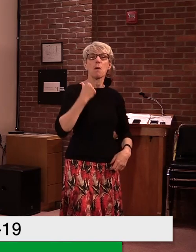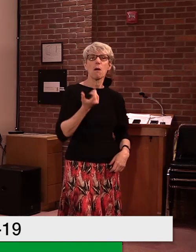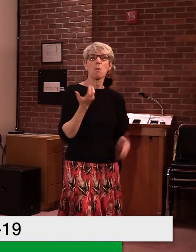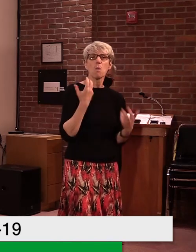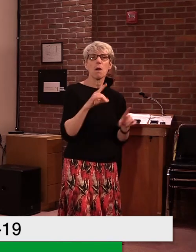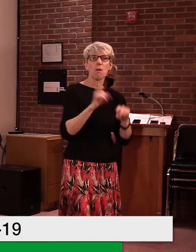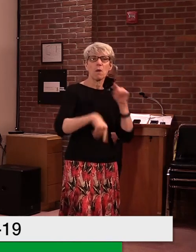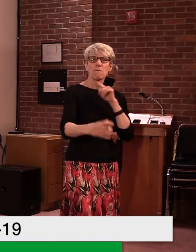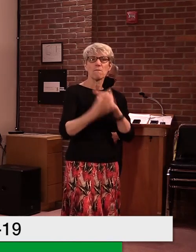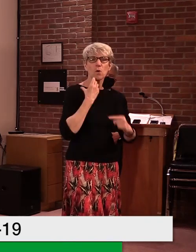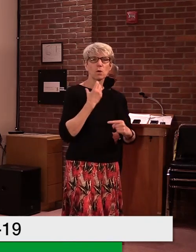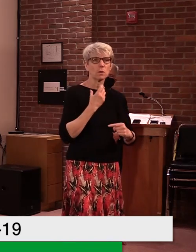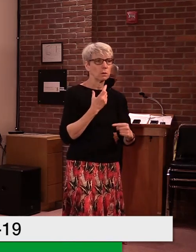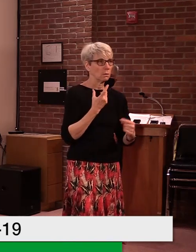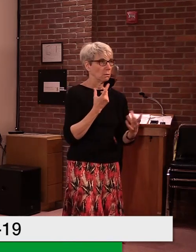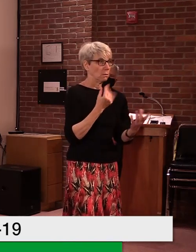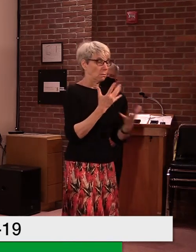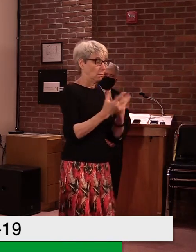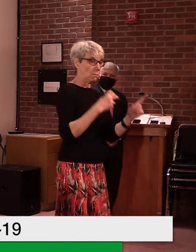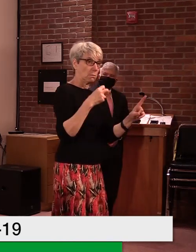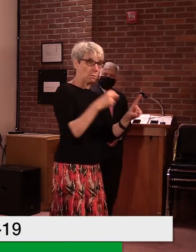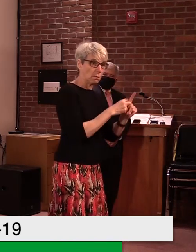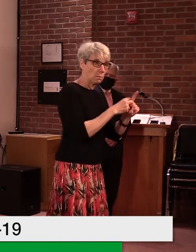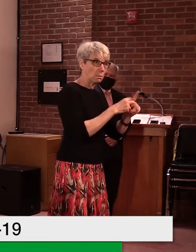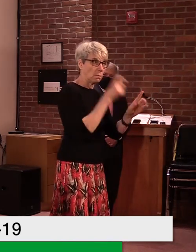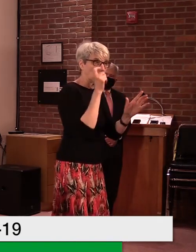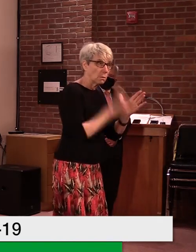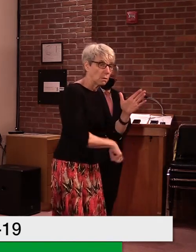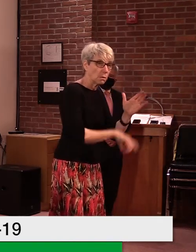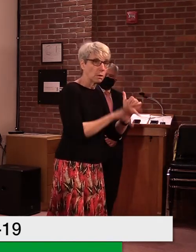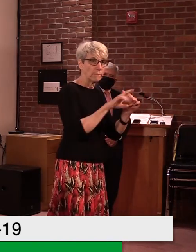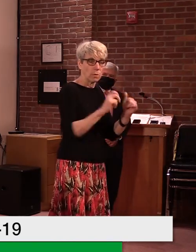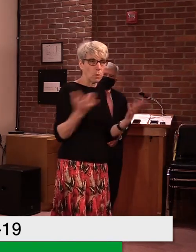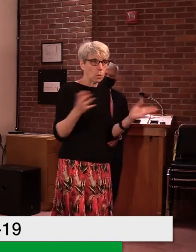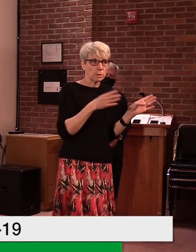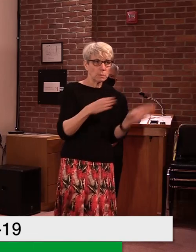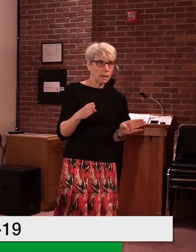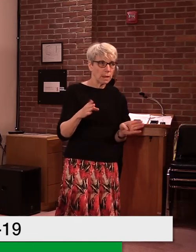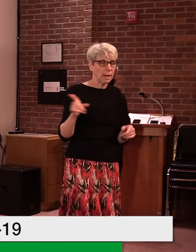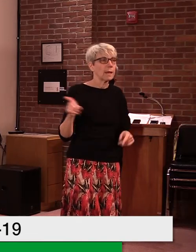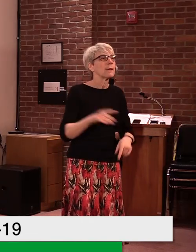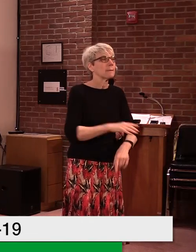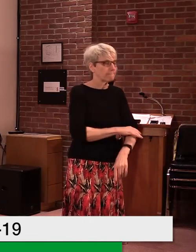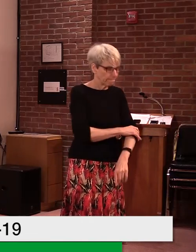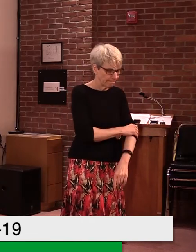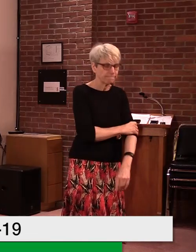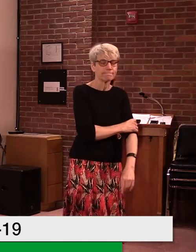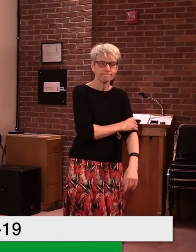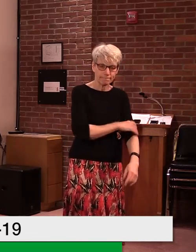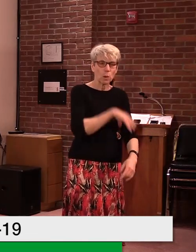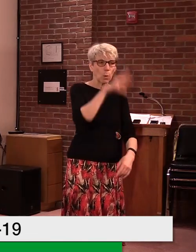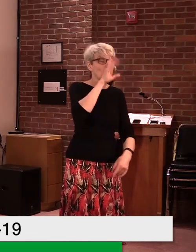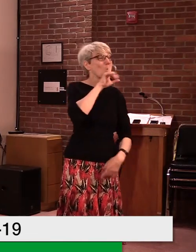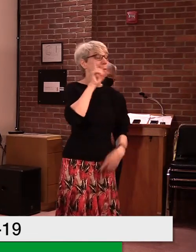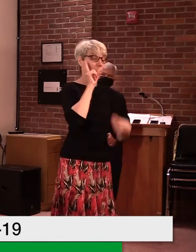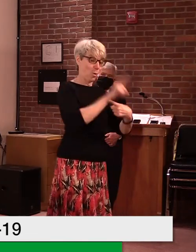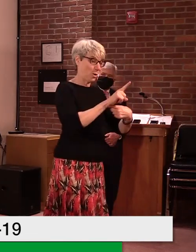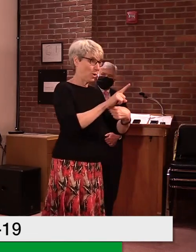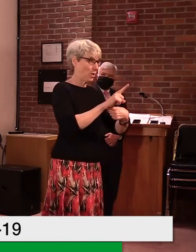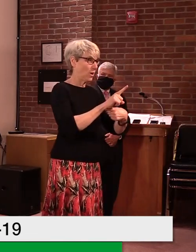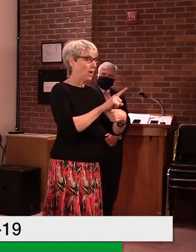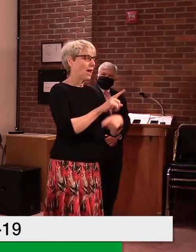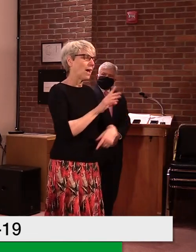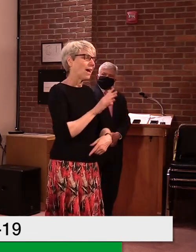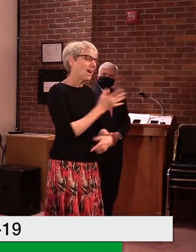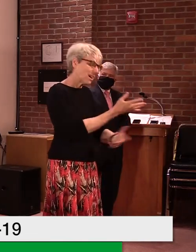you can't make me? What kind of fines? Yeah, we know that compliance is going to be difficult. Enforcement is even